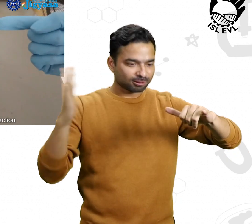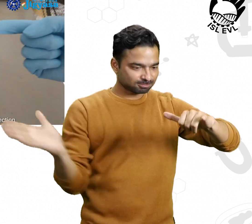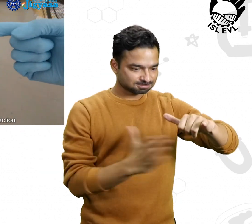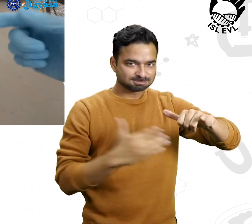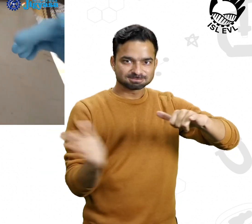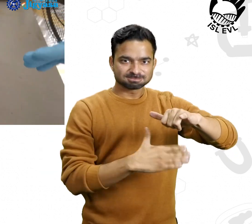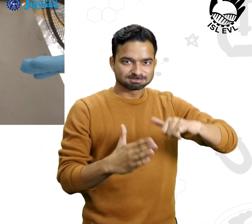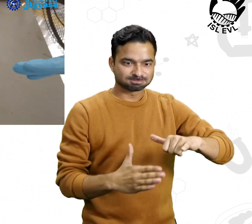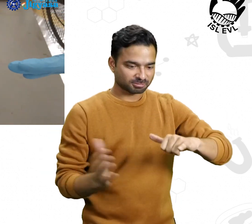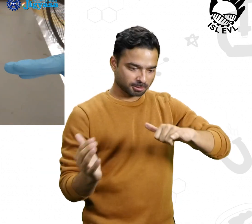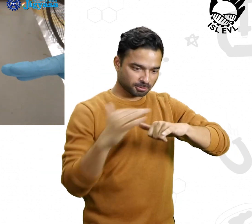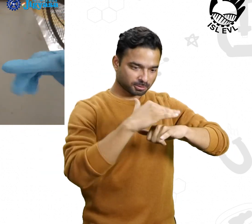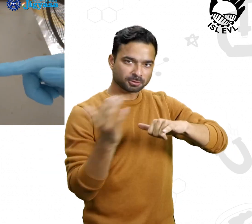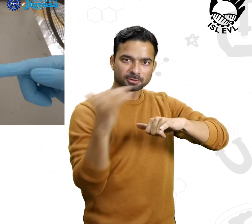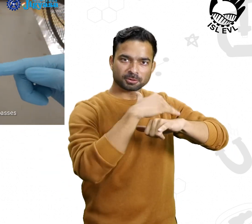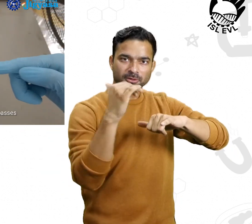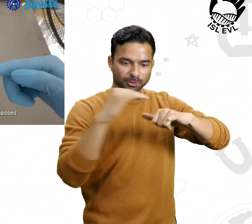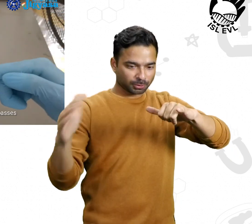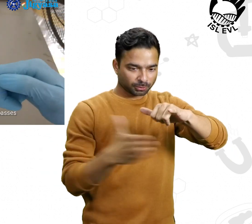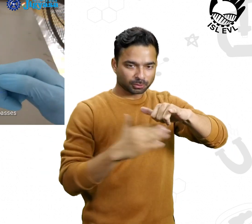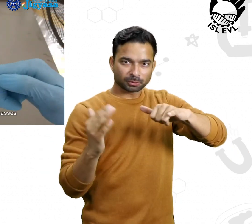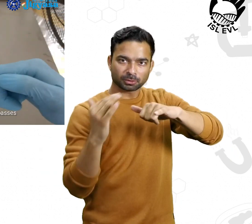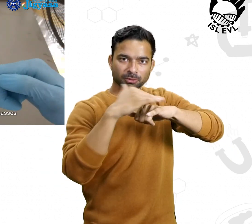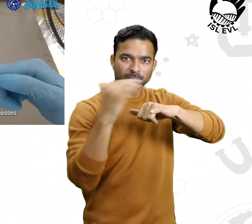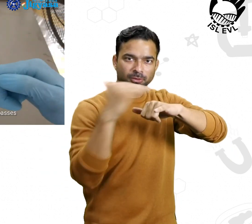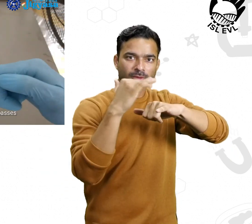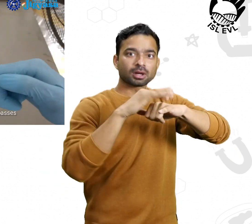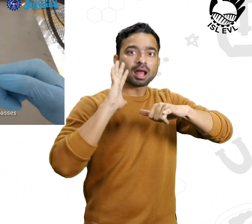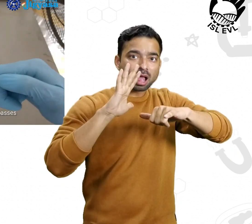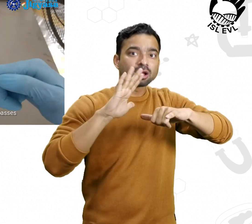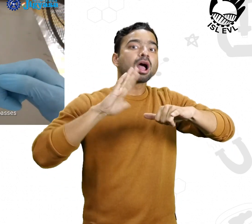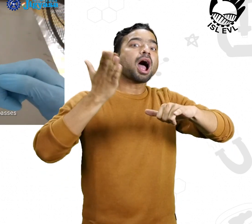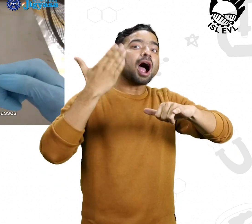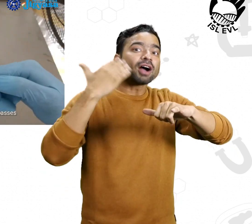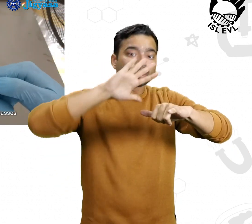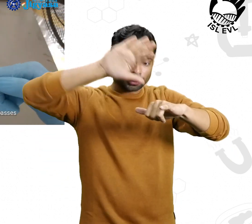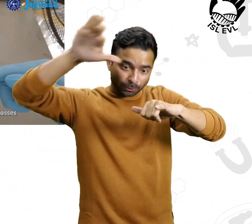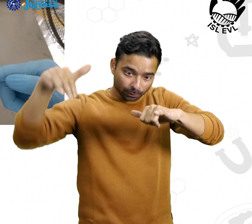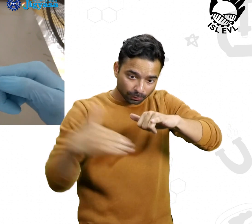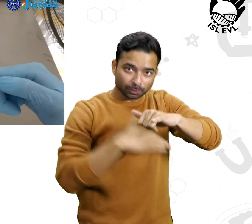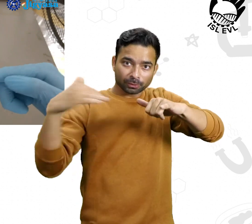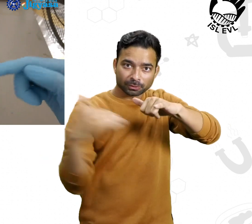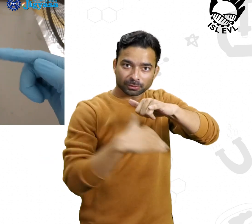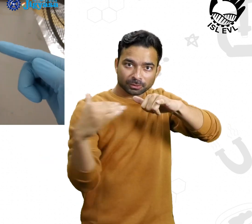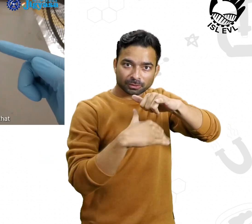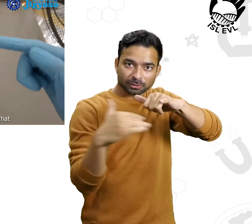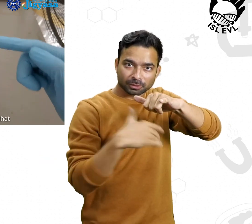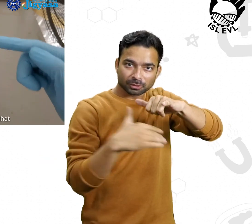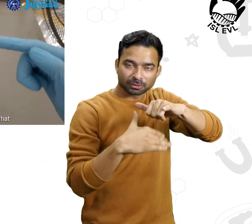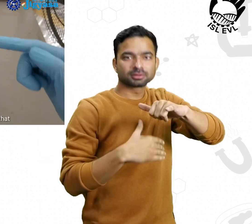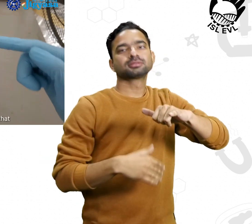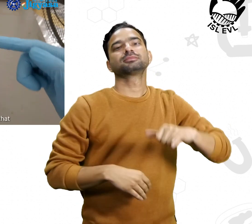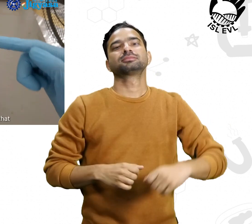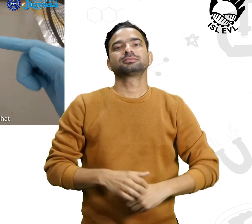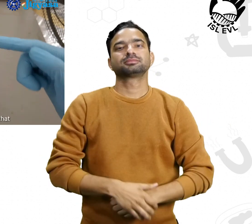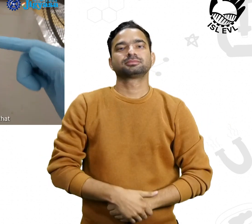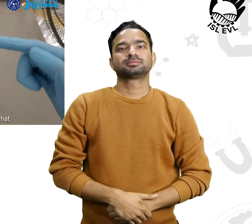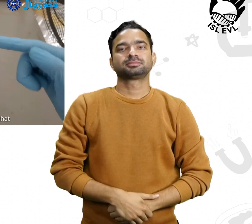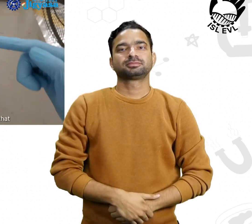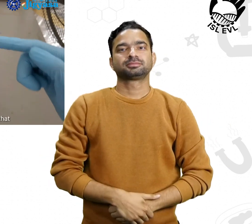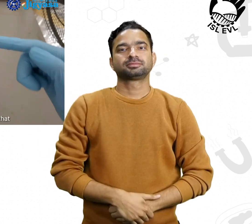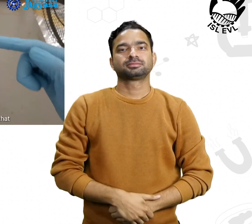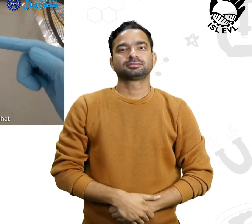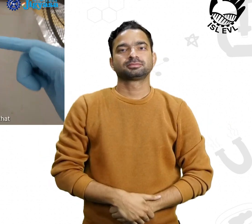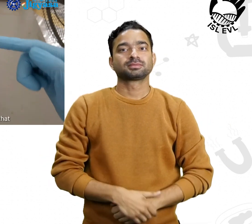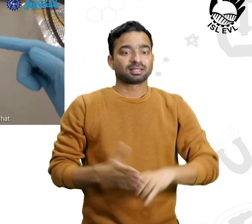this direction. The bottom surface is flat so that the airstream passes normally, and the top surface is